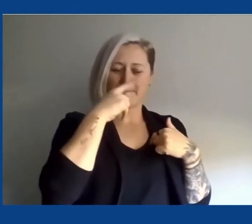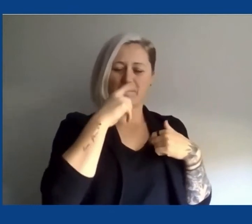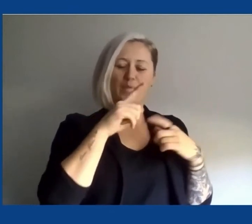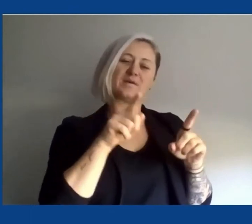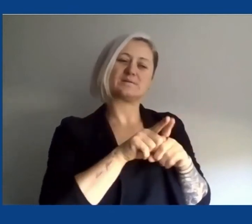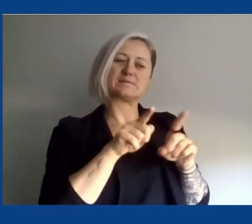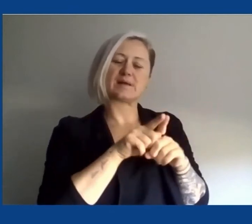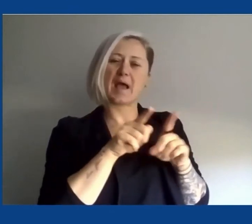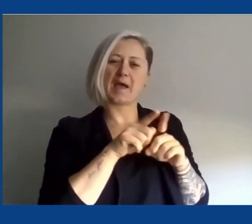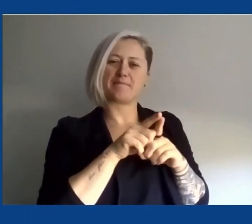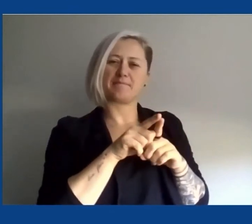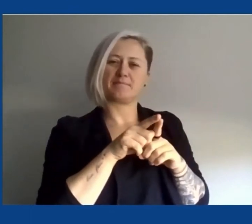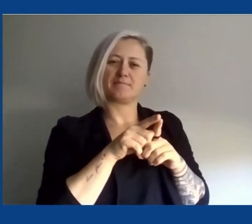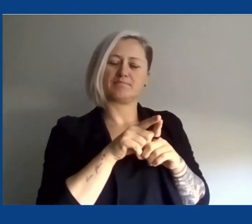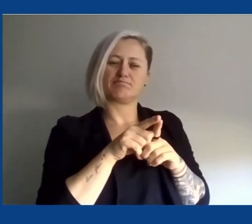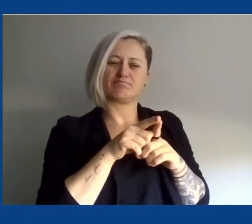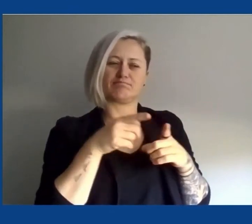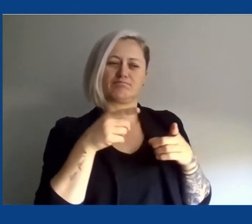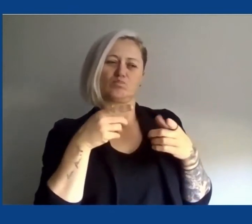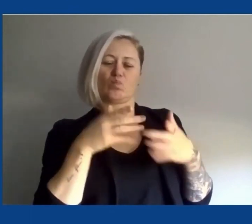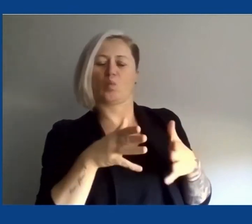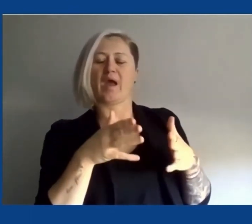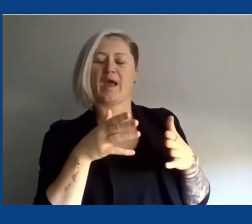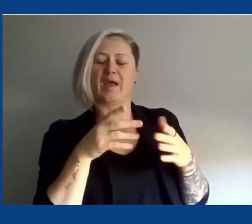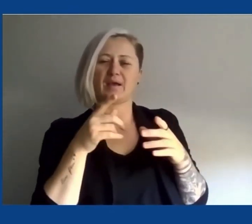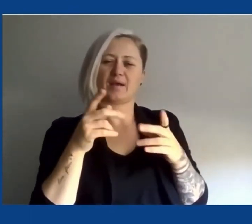receive from police and even sometimes the judiciary.